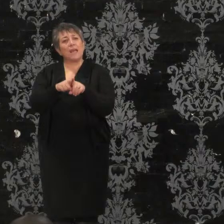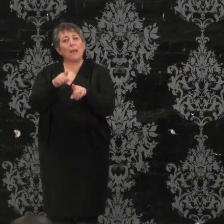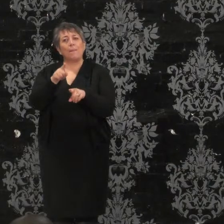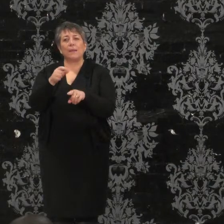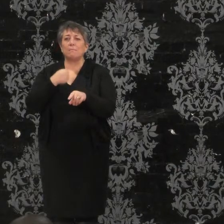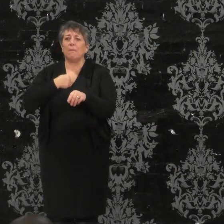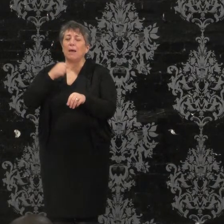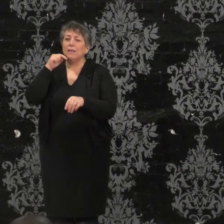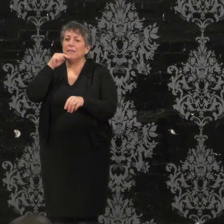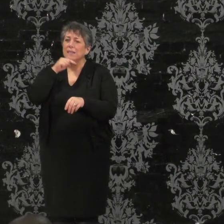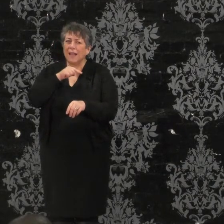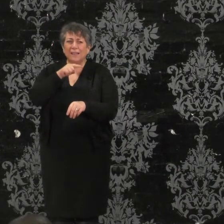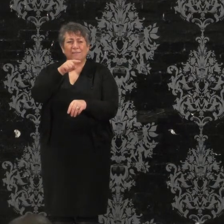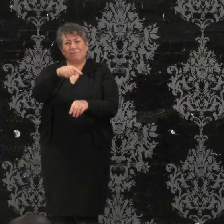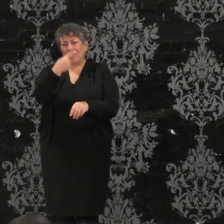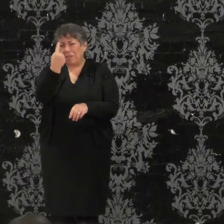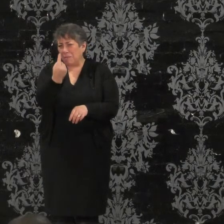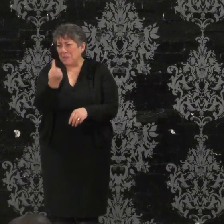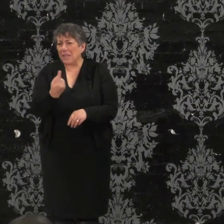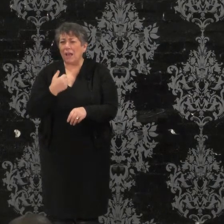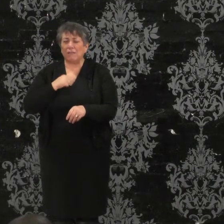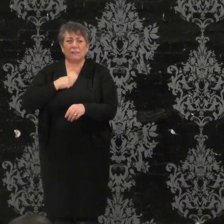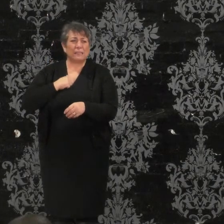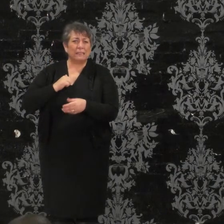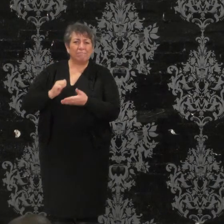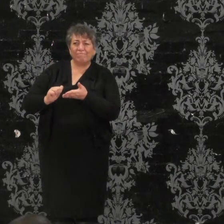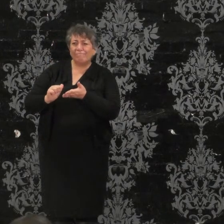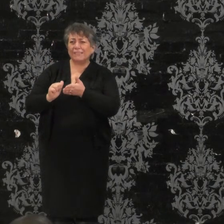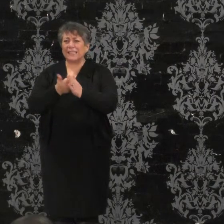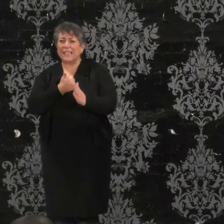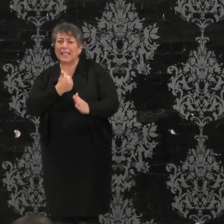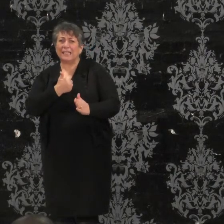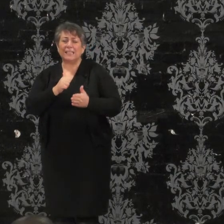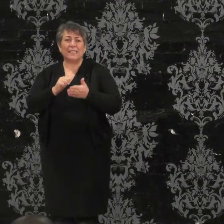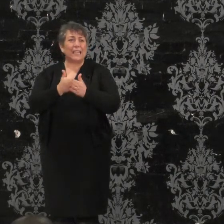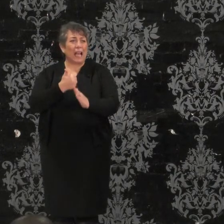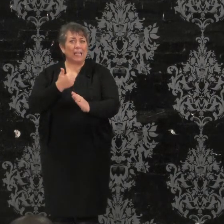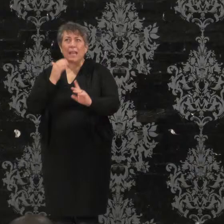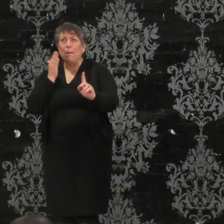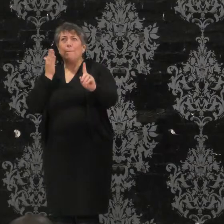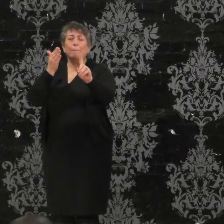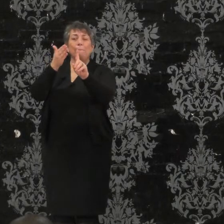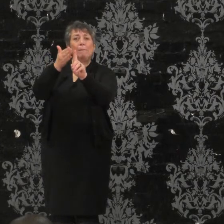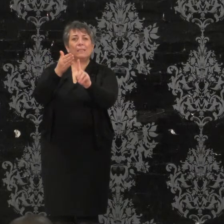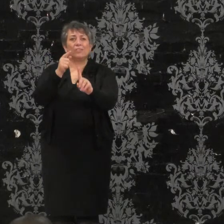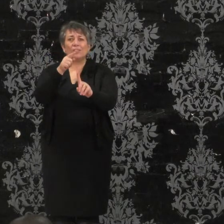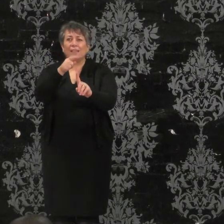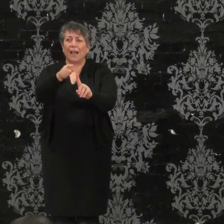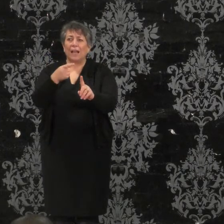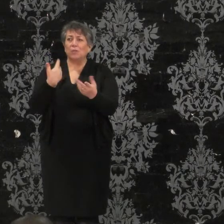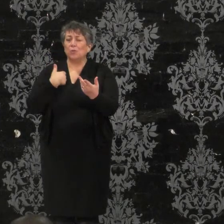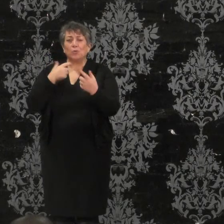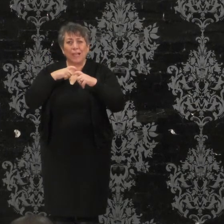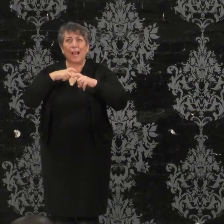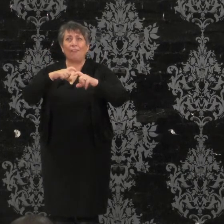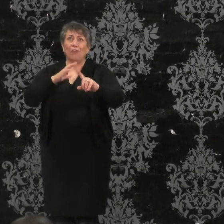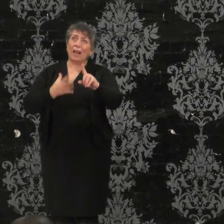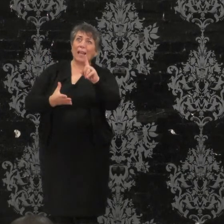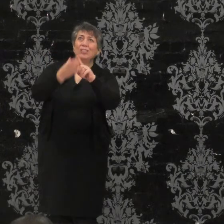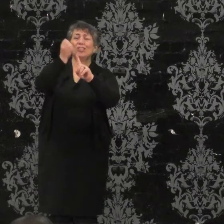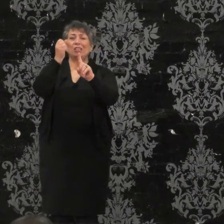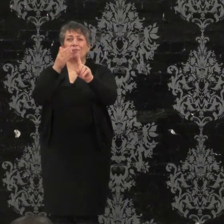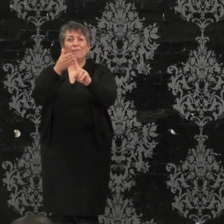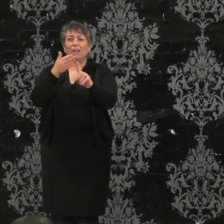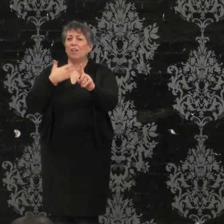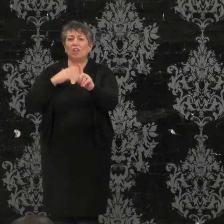talent, ambition, to fulfill that ambition rather than get their lives stolen away from them. And that's what